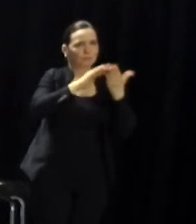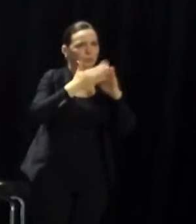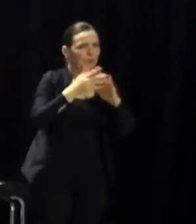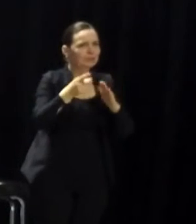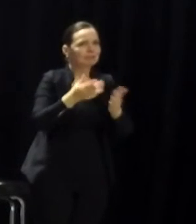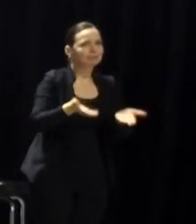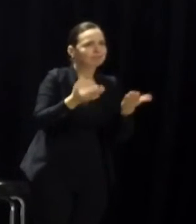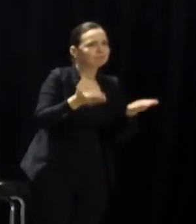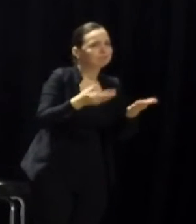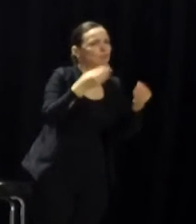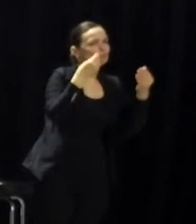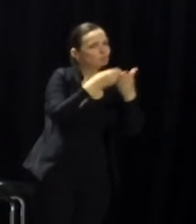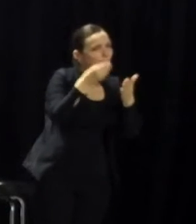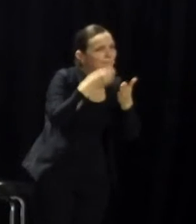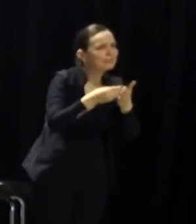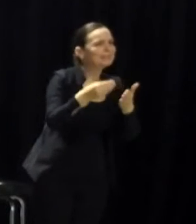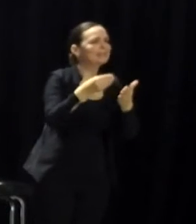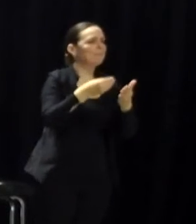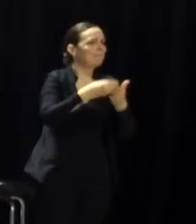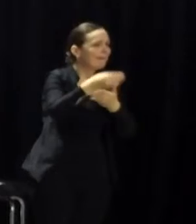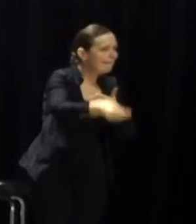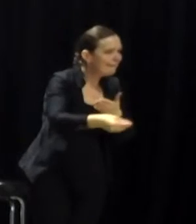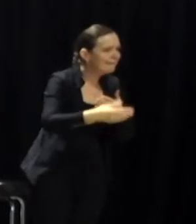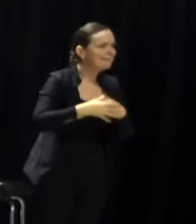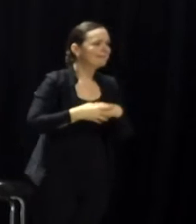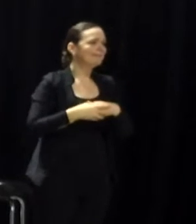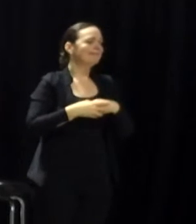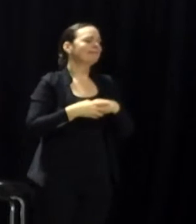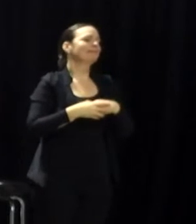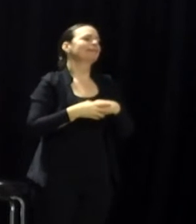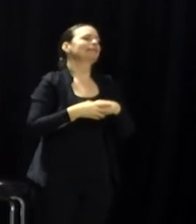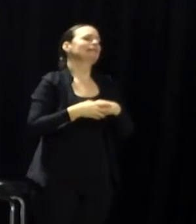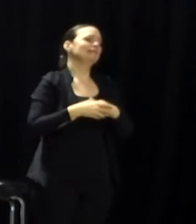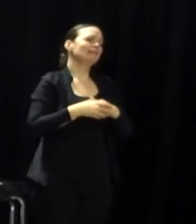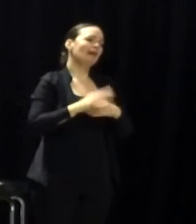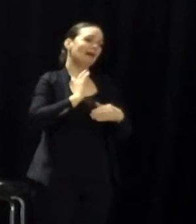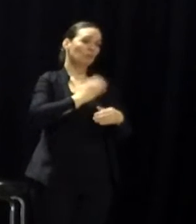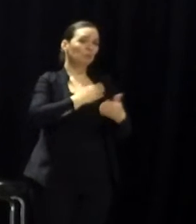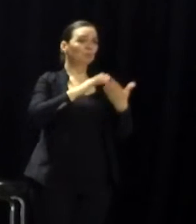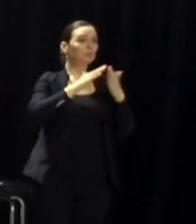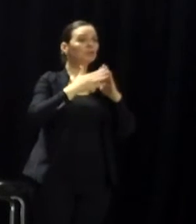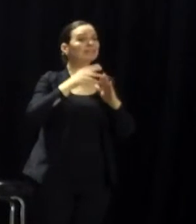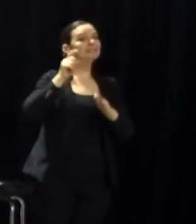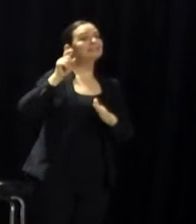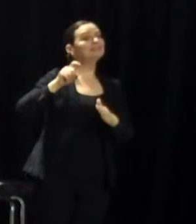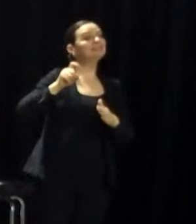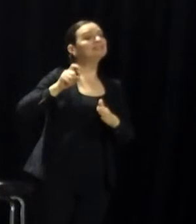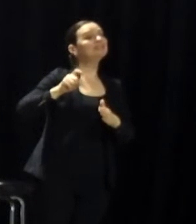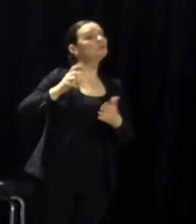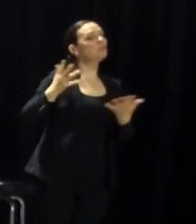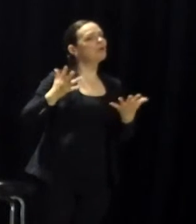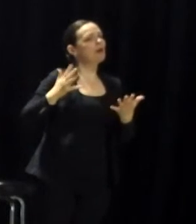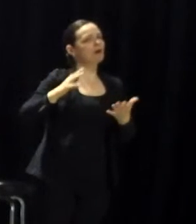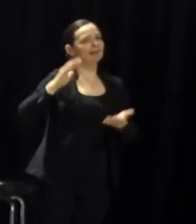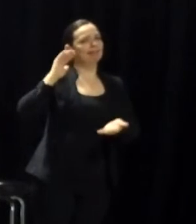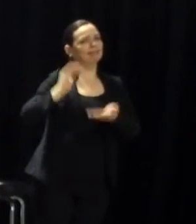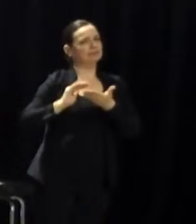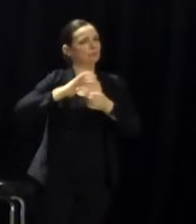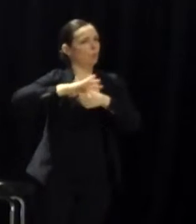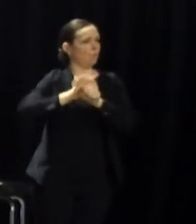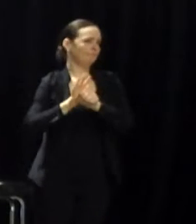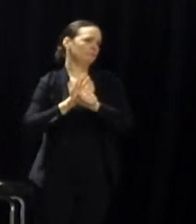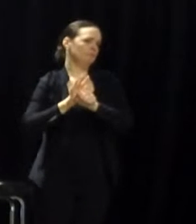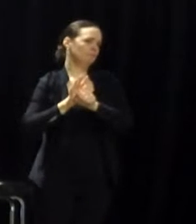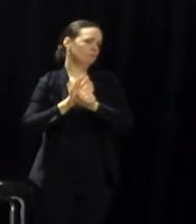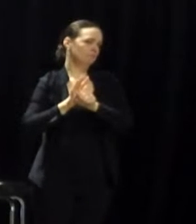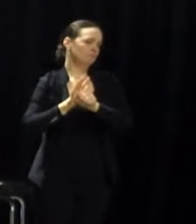and he made a very wise decision by delaying it, and I think we'll be in a better spot on February 8th. I think is what he moved